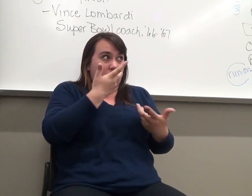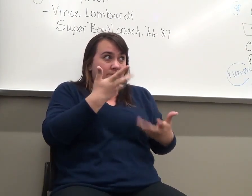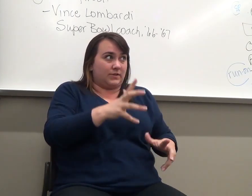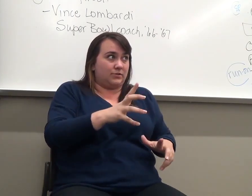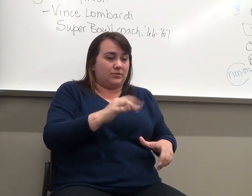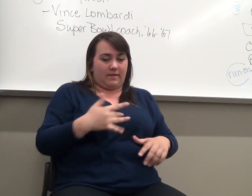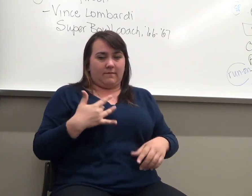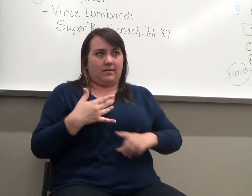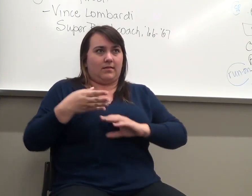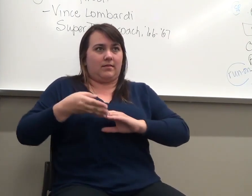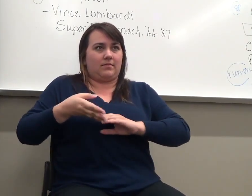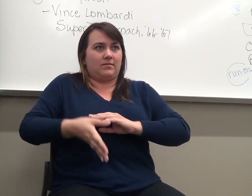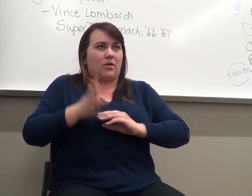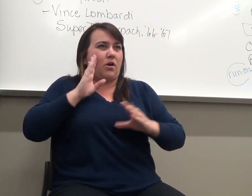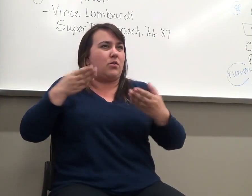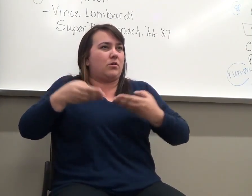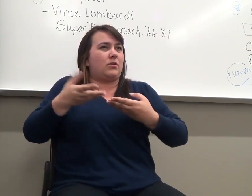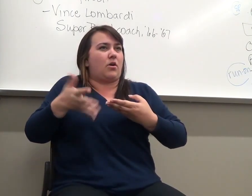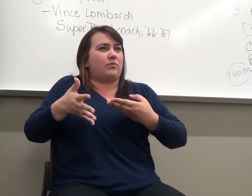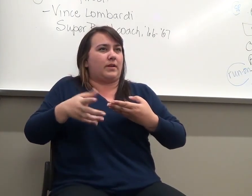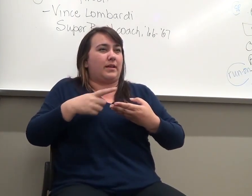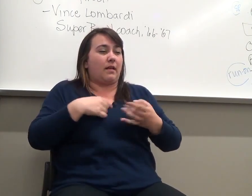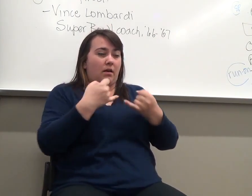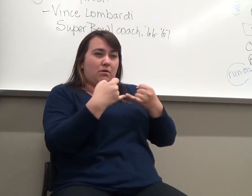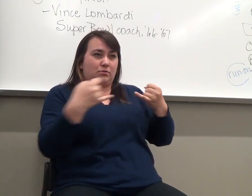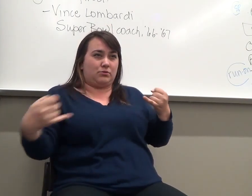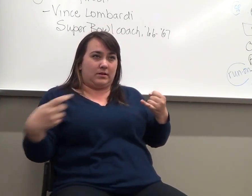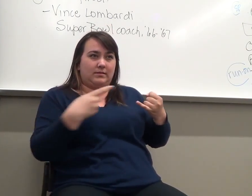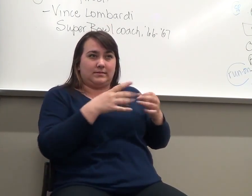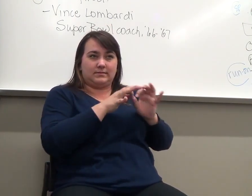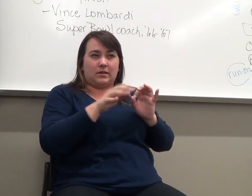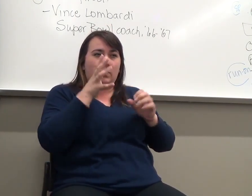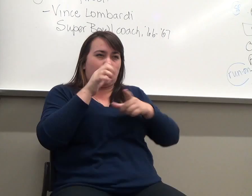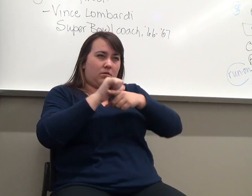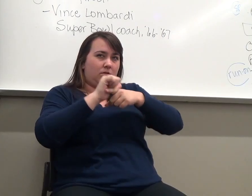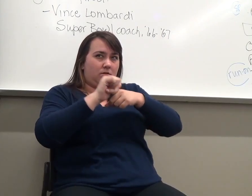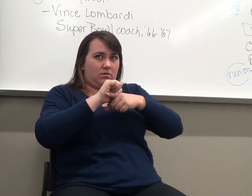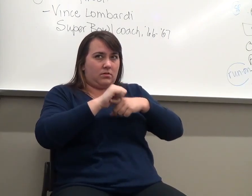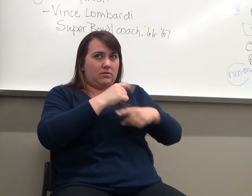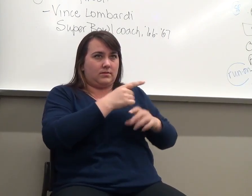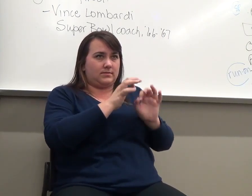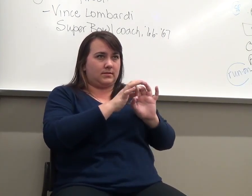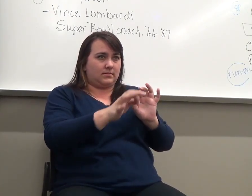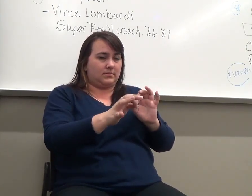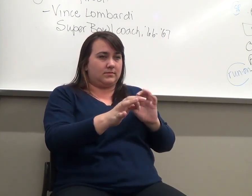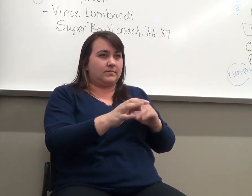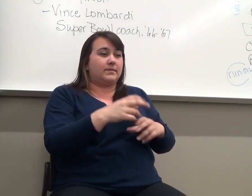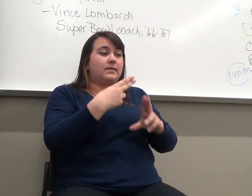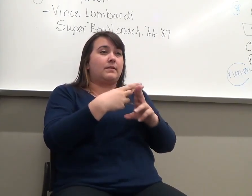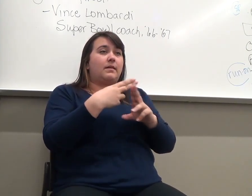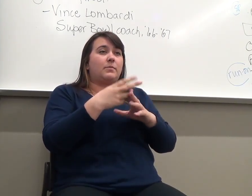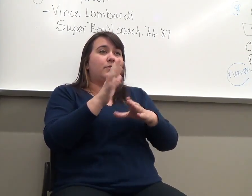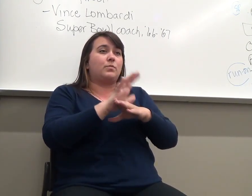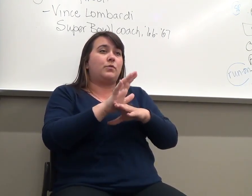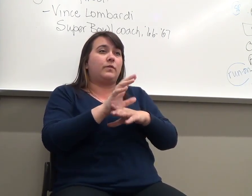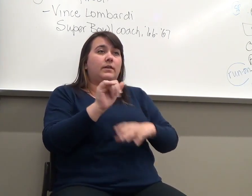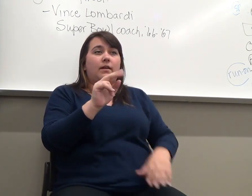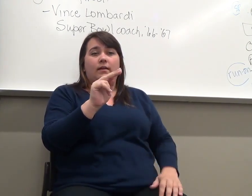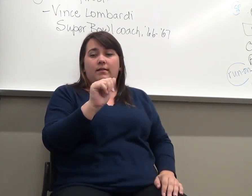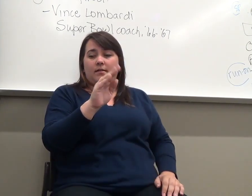okay? But definitely an event that's going to happen at this house that looks safe